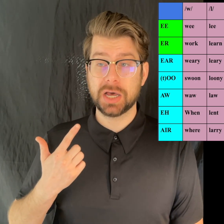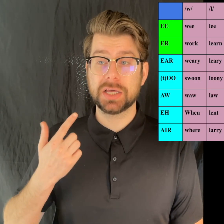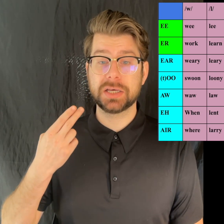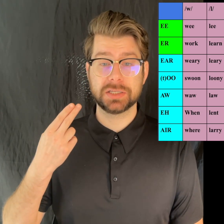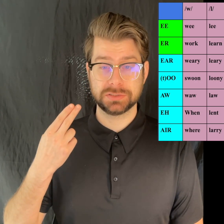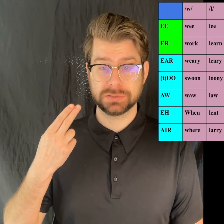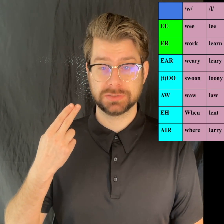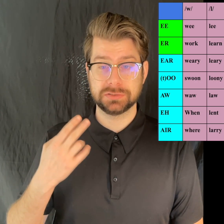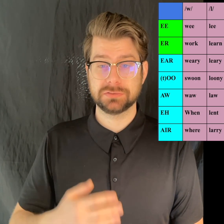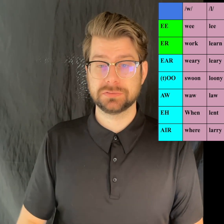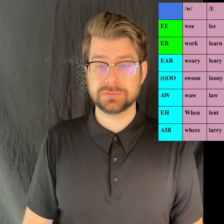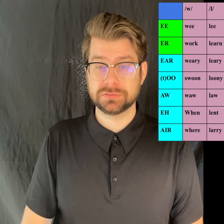luck,